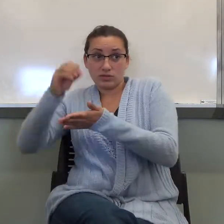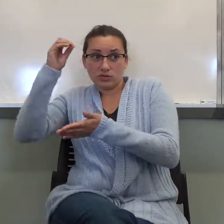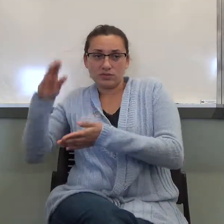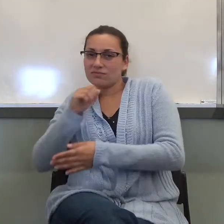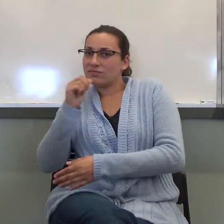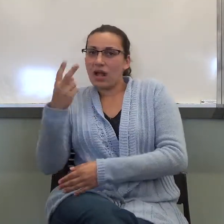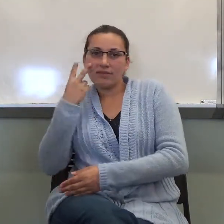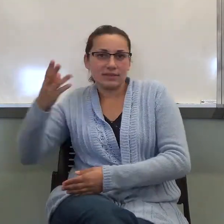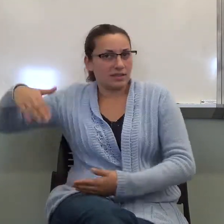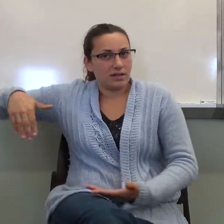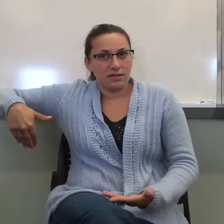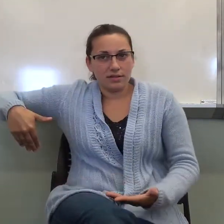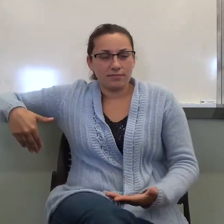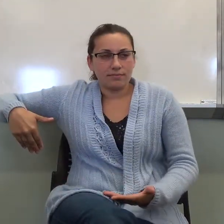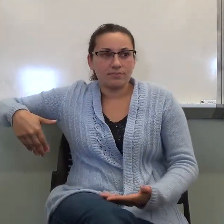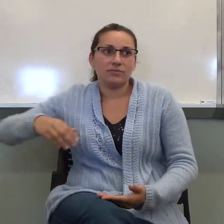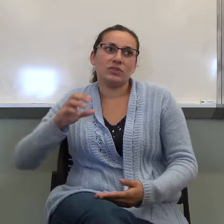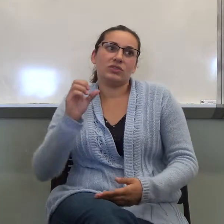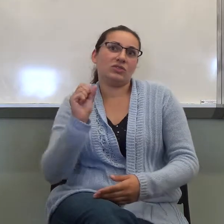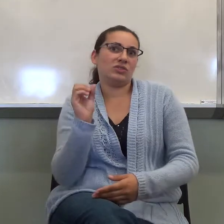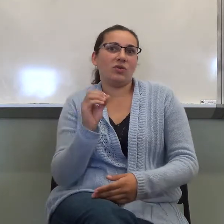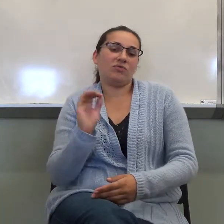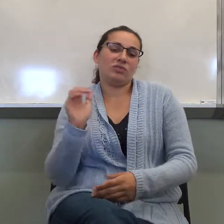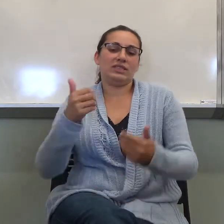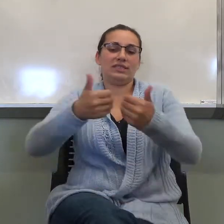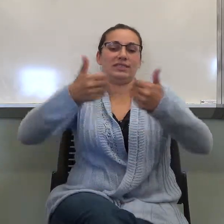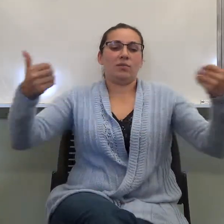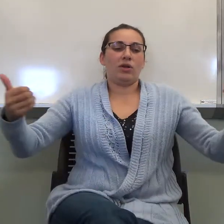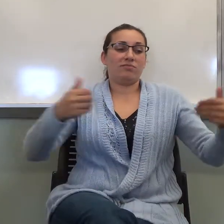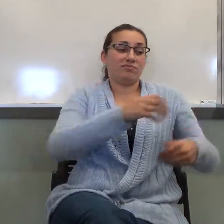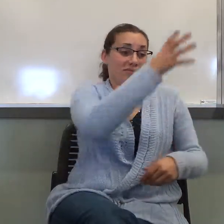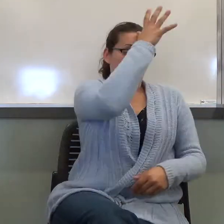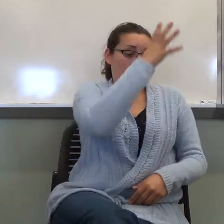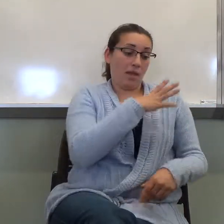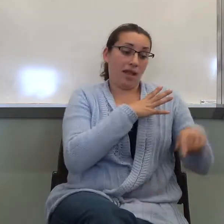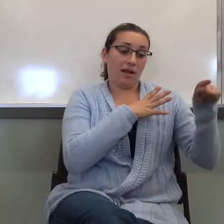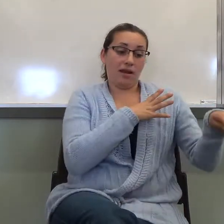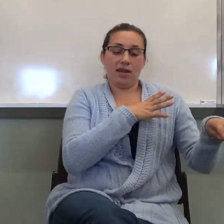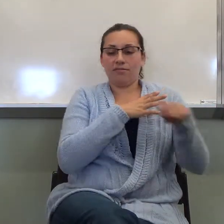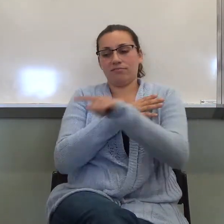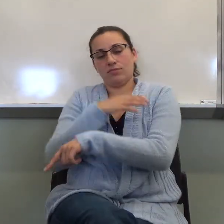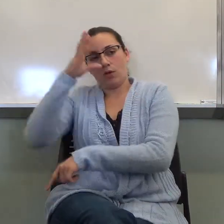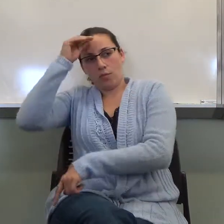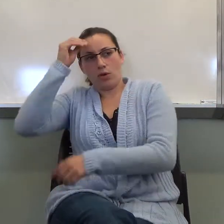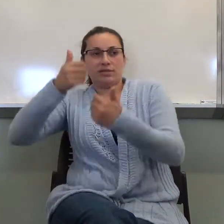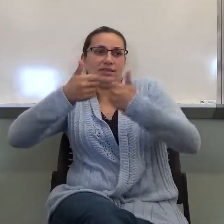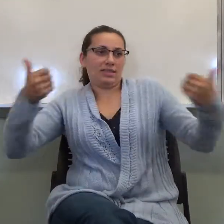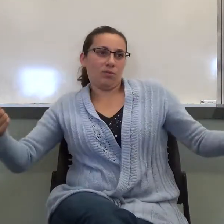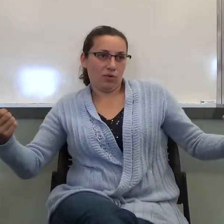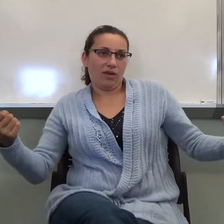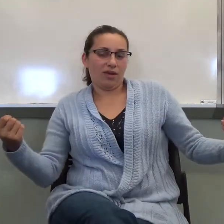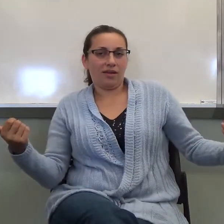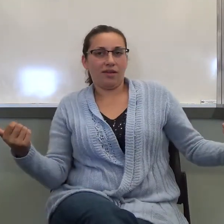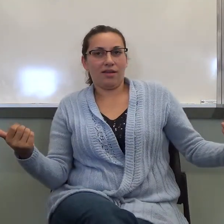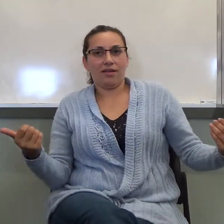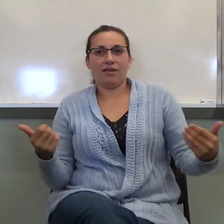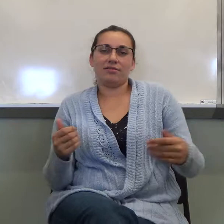away, you separate the men from the boys. I mean, it's in the first 3 weeks. Very wise to take this class and the